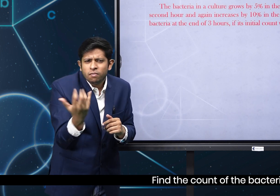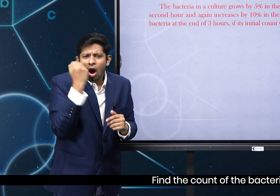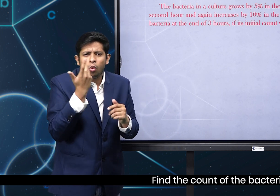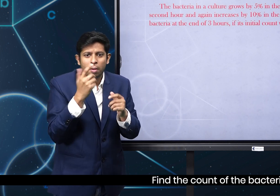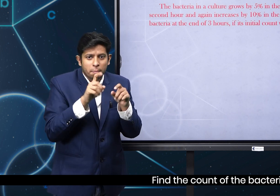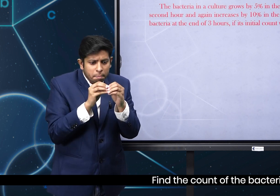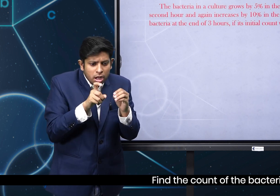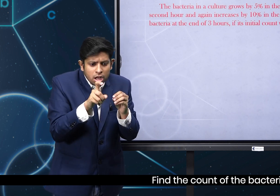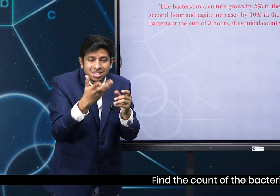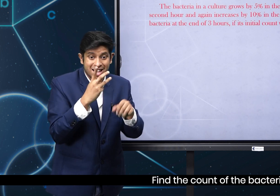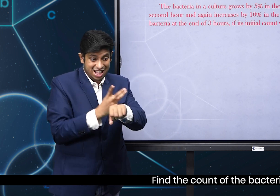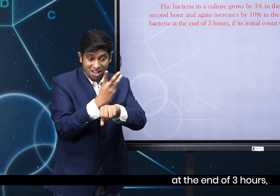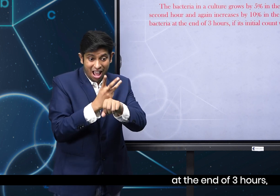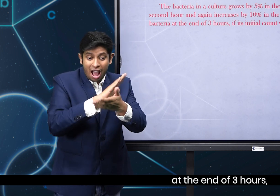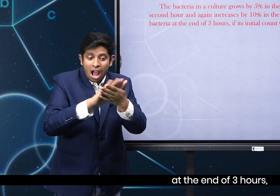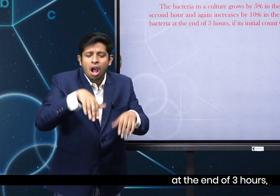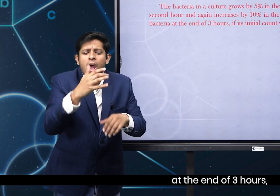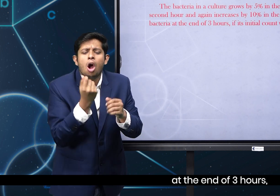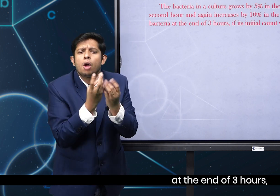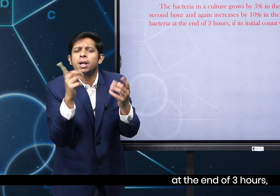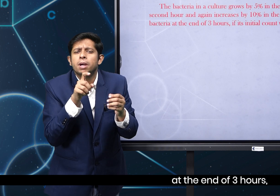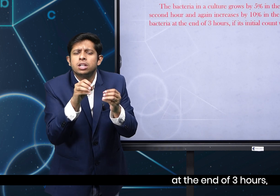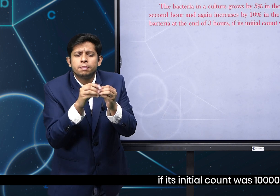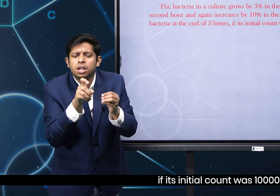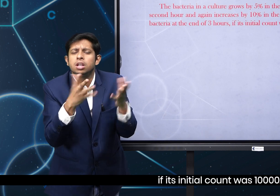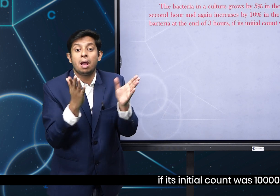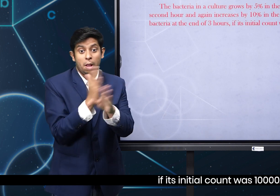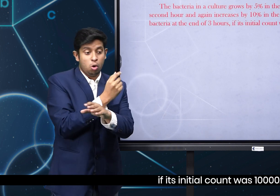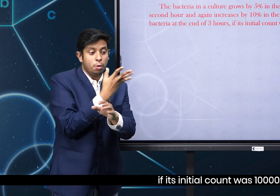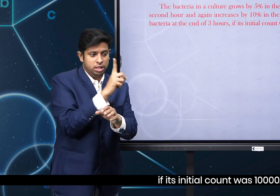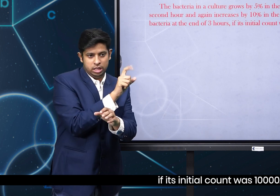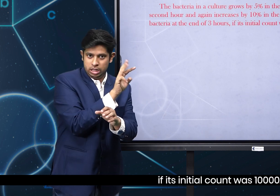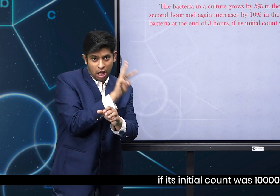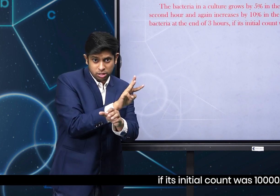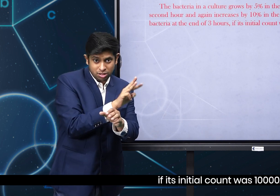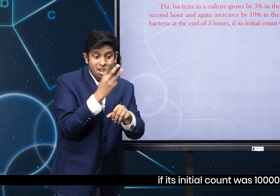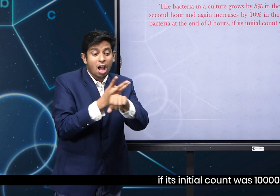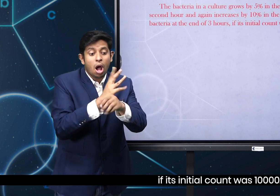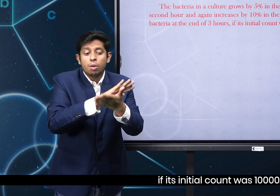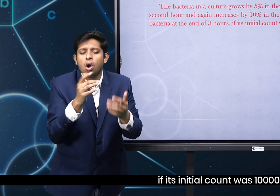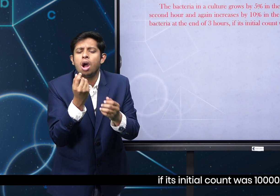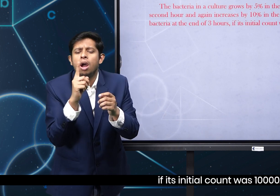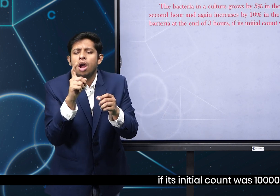Find the count of the bacteria at the end of 3 hours if its initial count was 10,000.